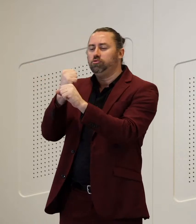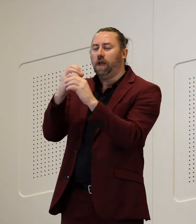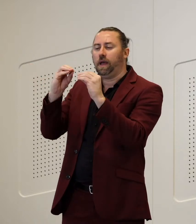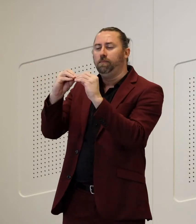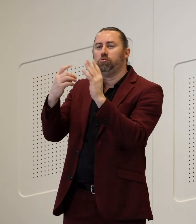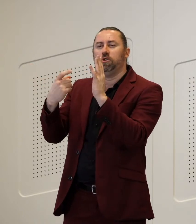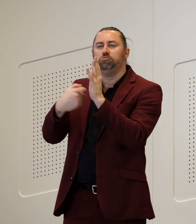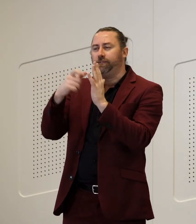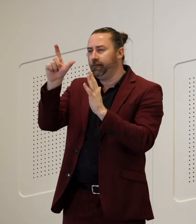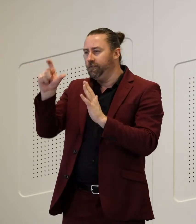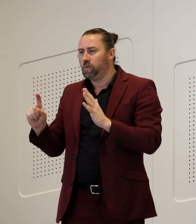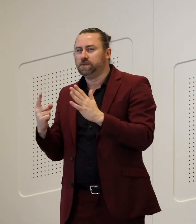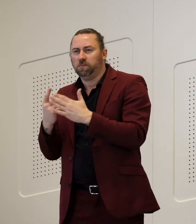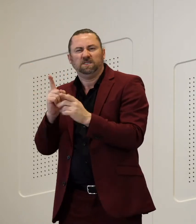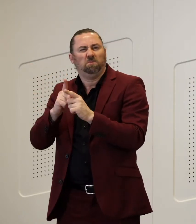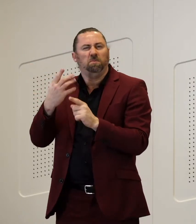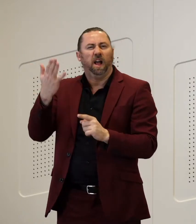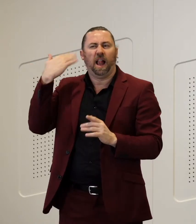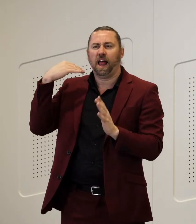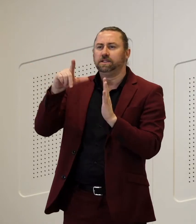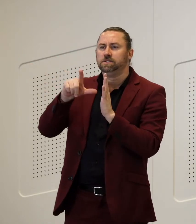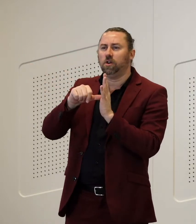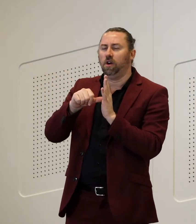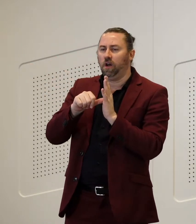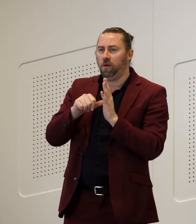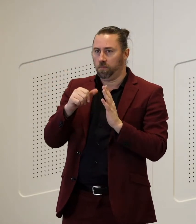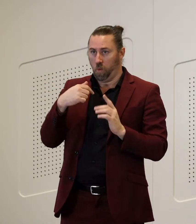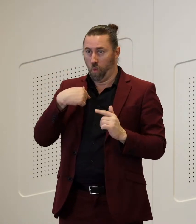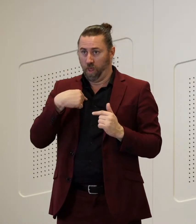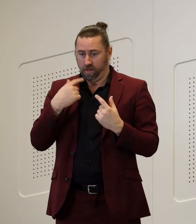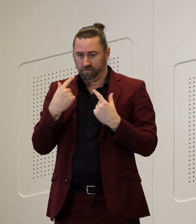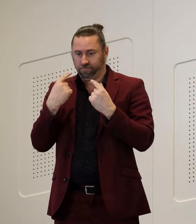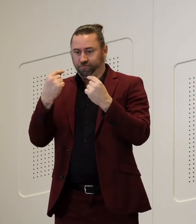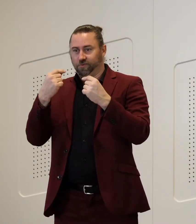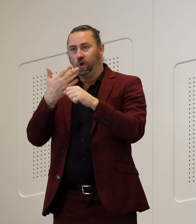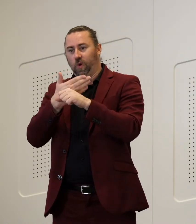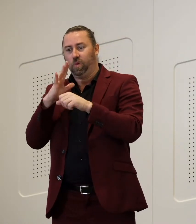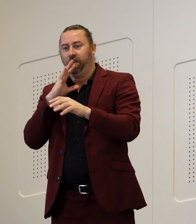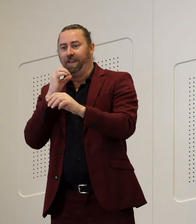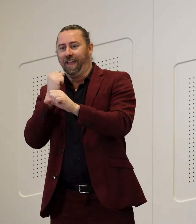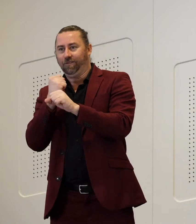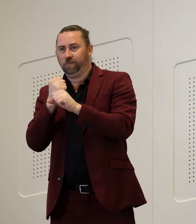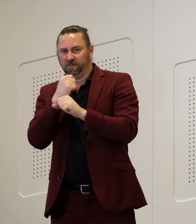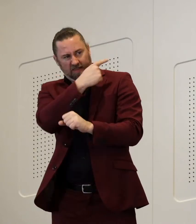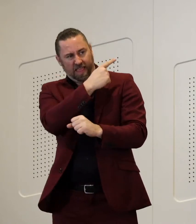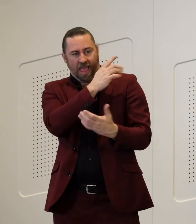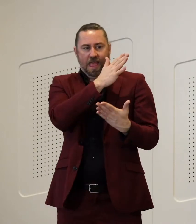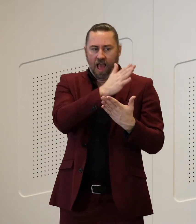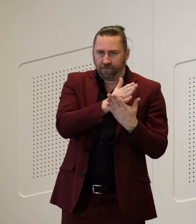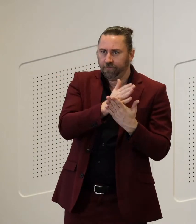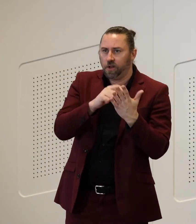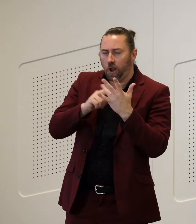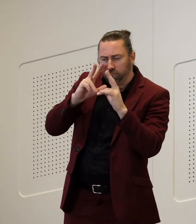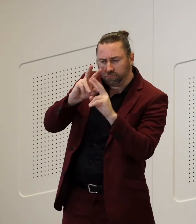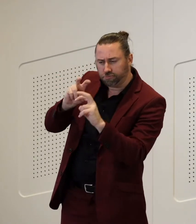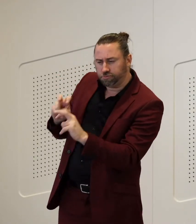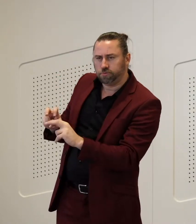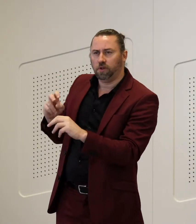basically what happened last time. We were elected in the middle of that process, partway through that process. But I think it started